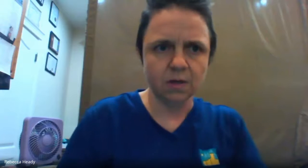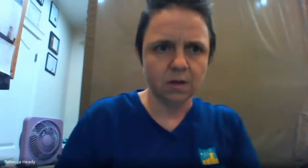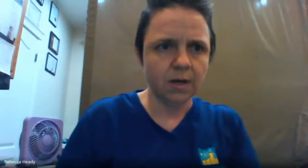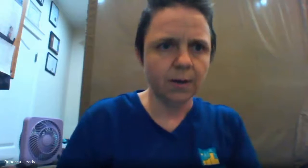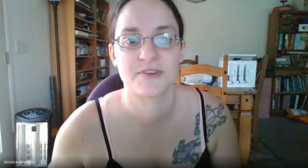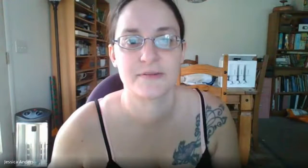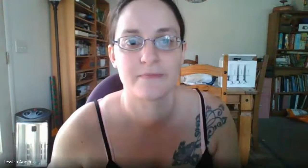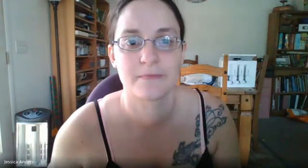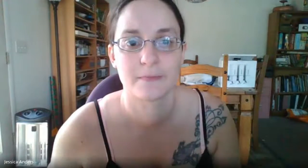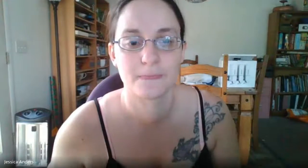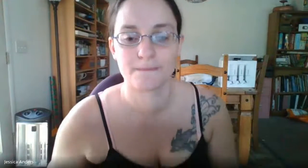up. Good.